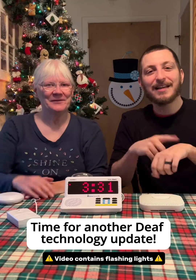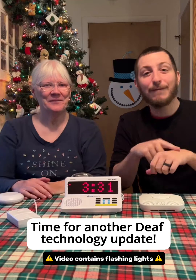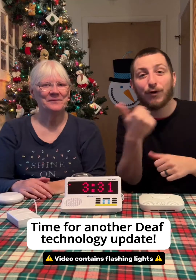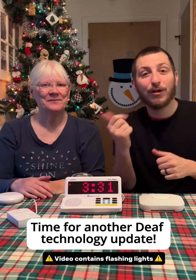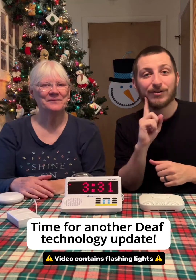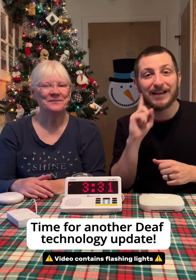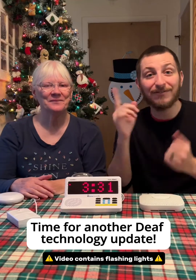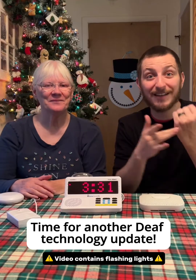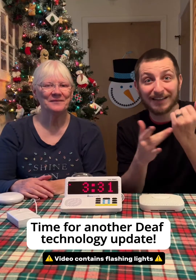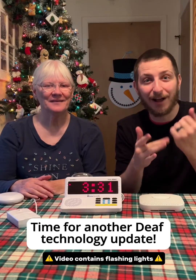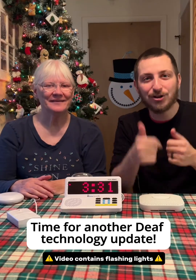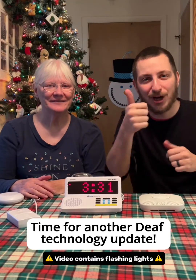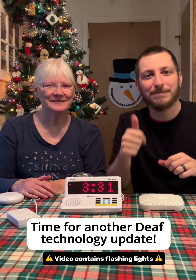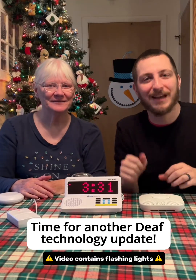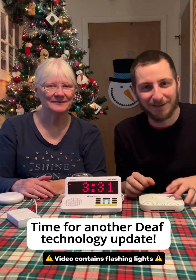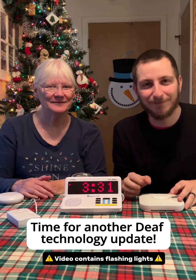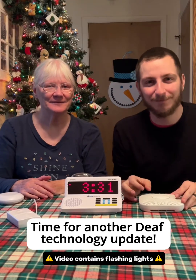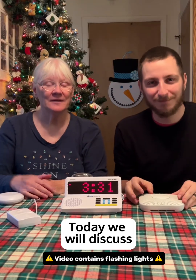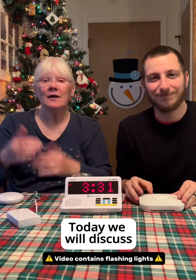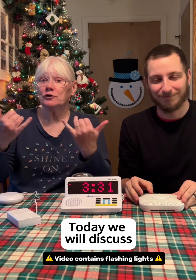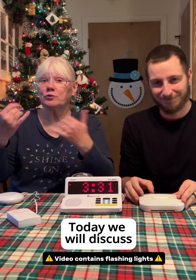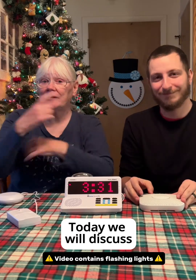Time for another deaf technology update.